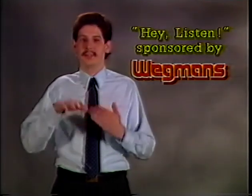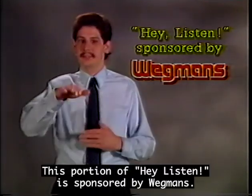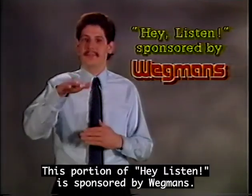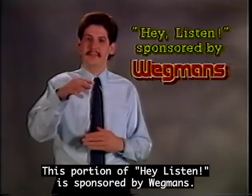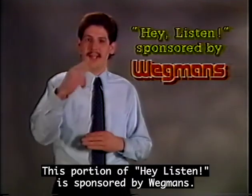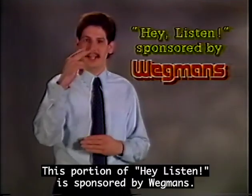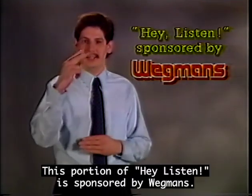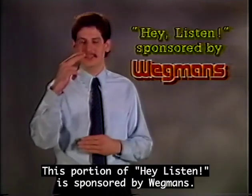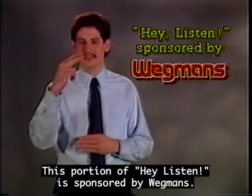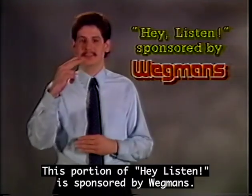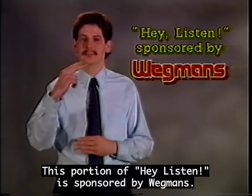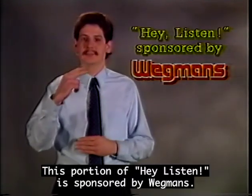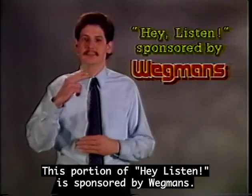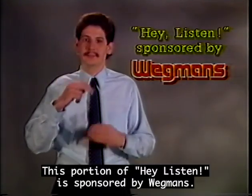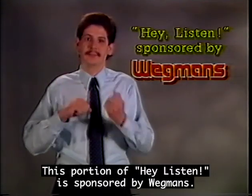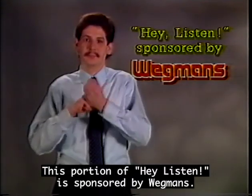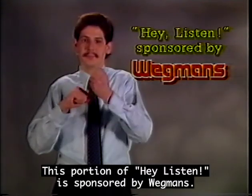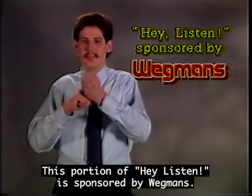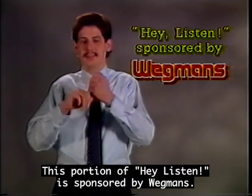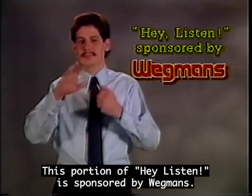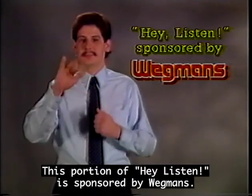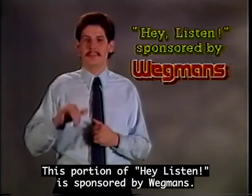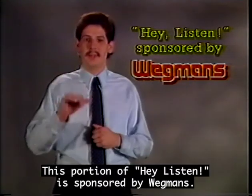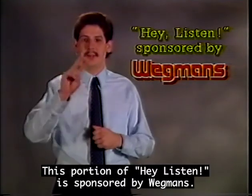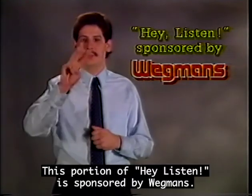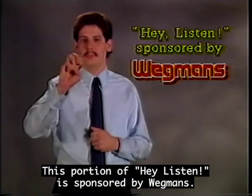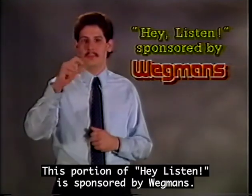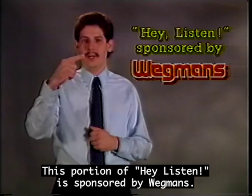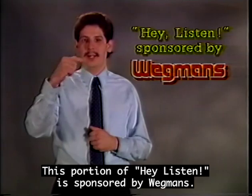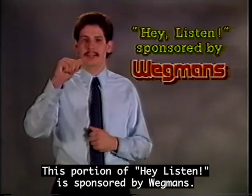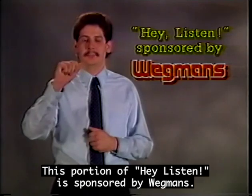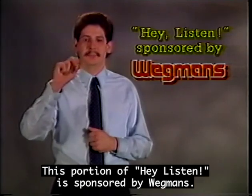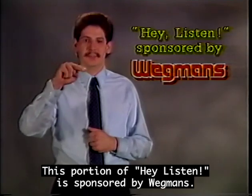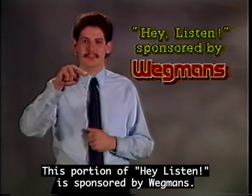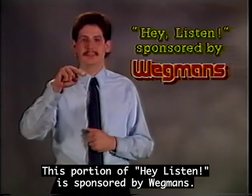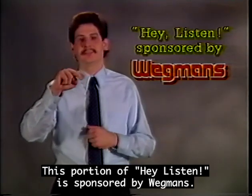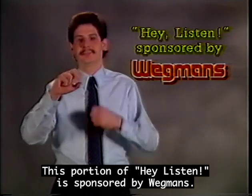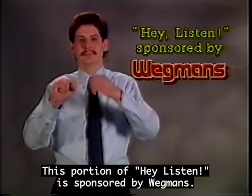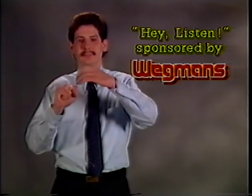This portion of Hey Listen is sponsored by Wegmans.